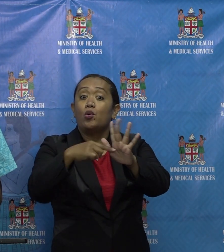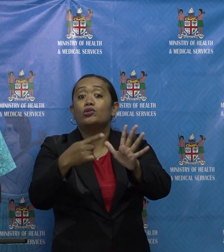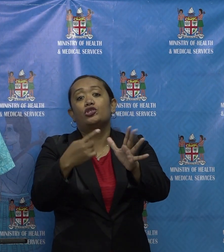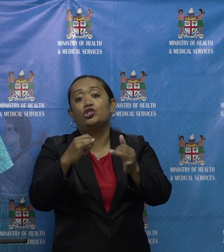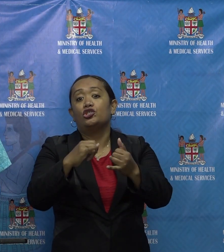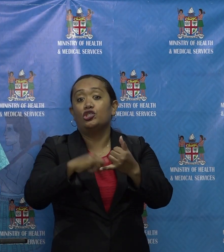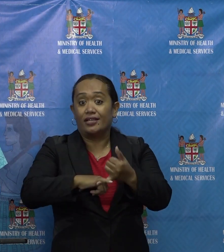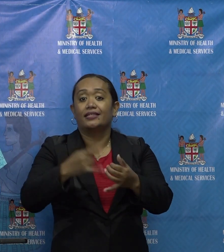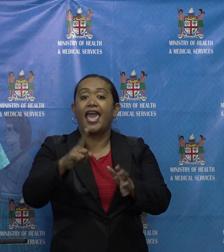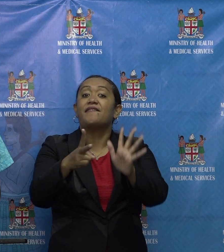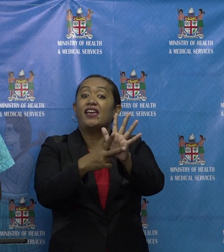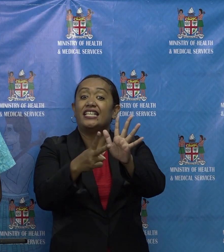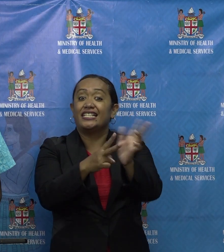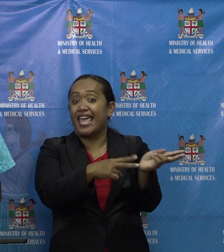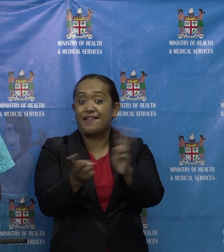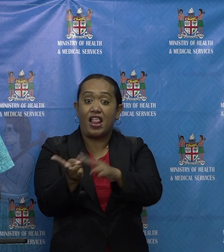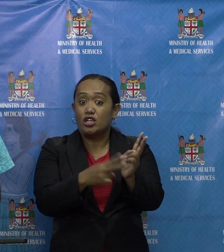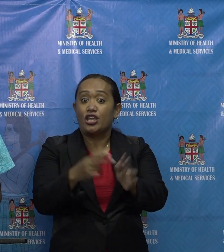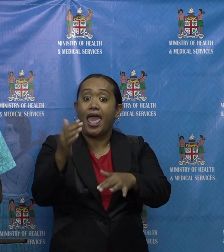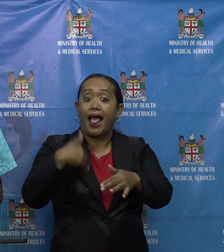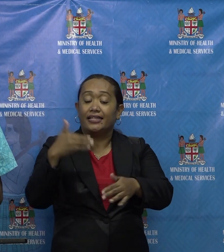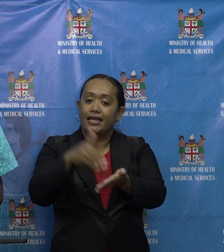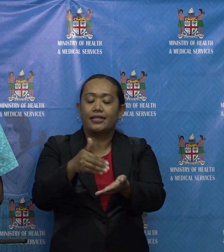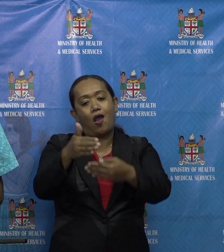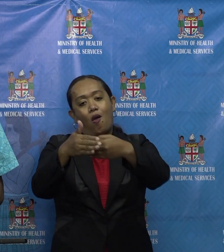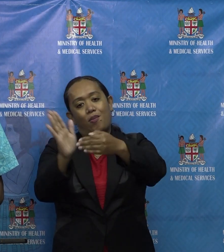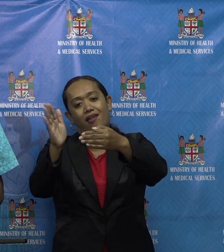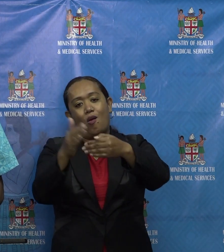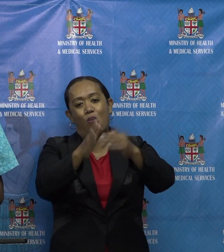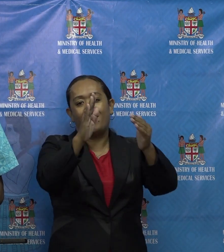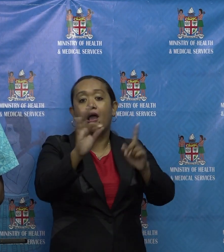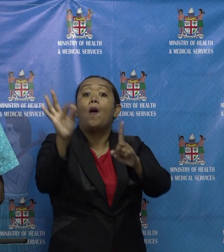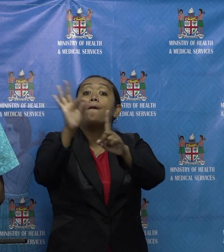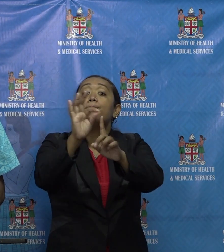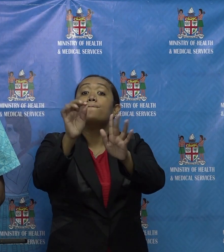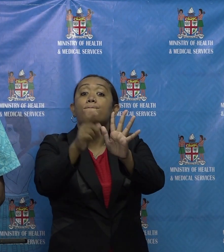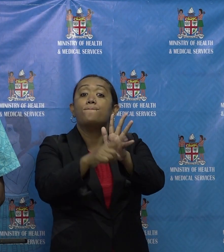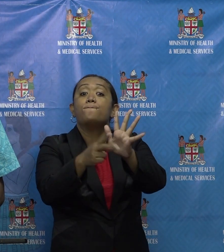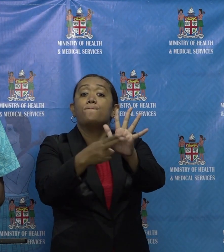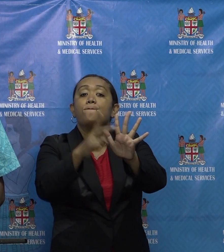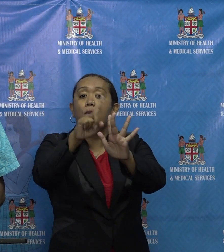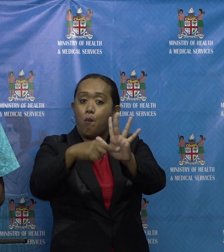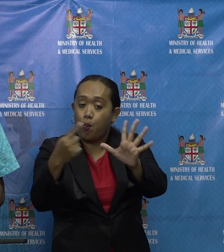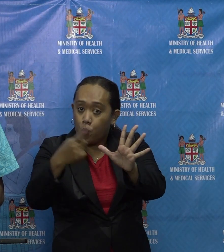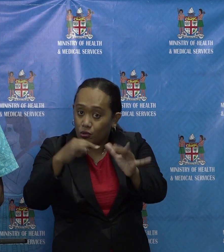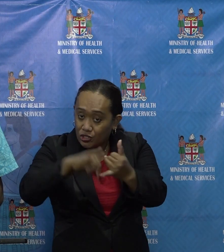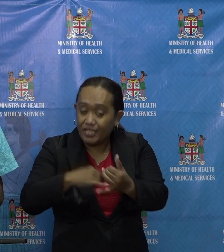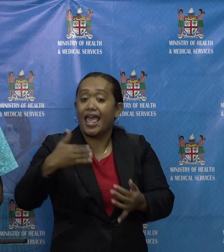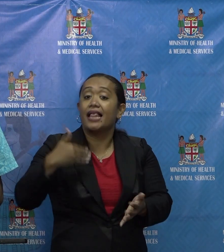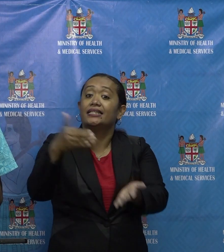operational. Punja's Health Center will now operate on a 24-hour services beginning